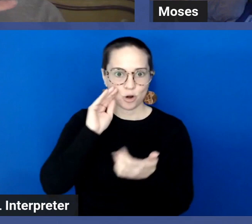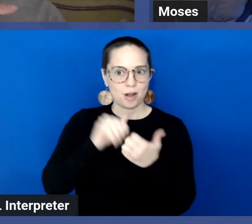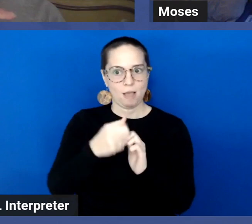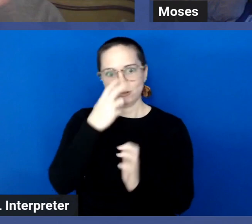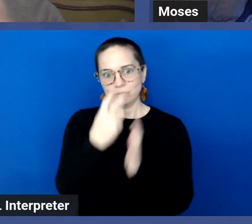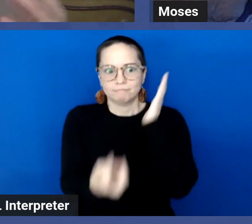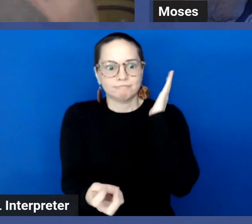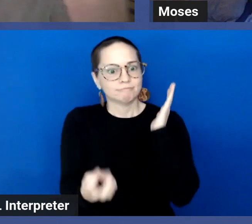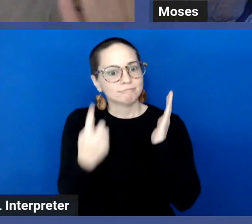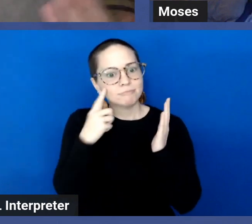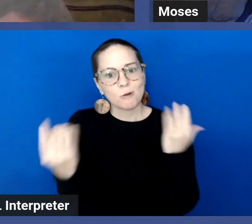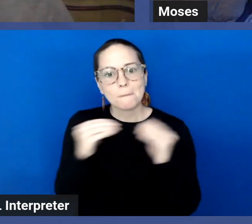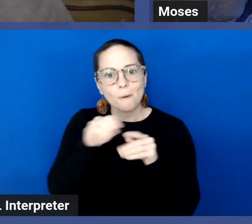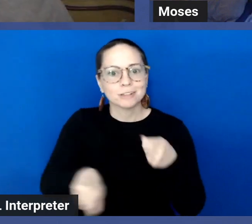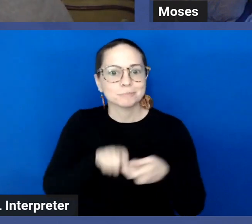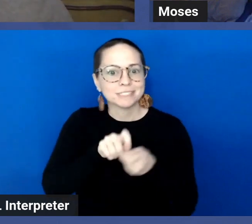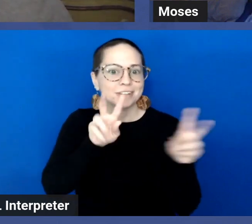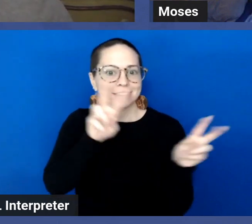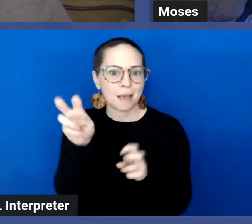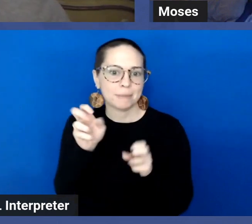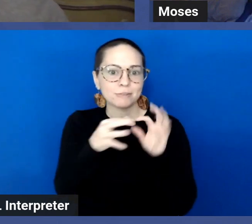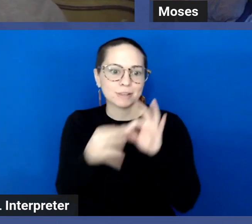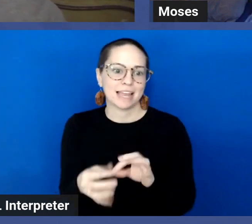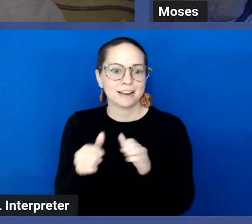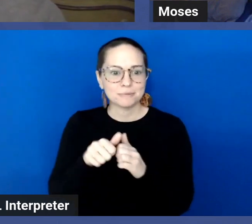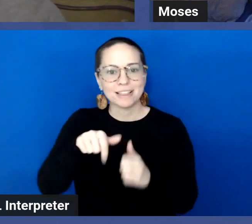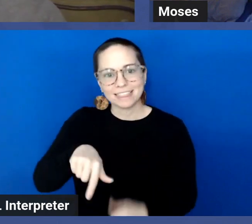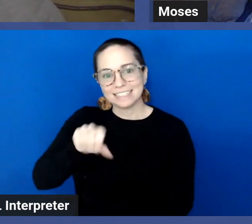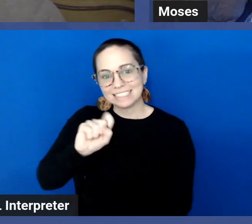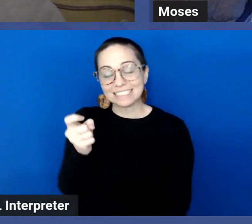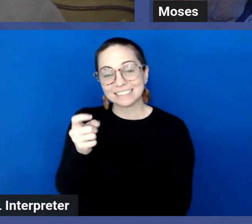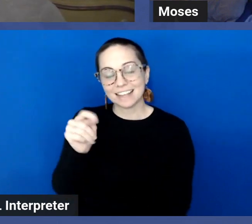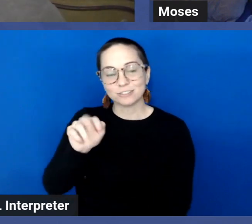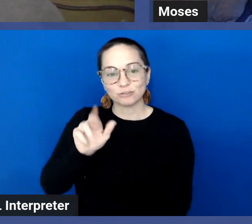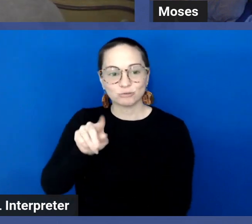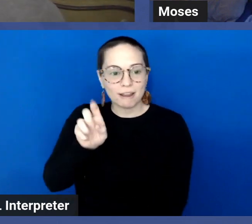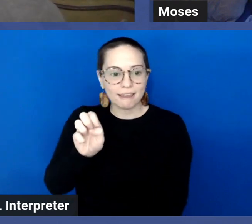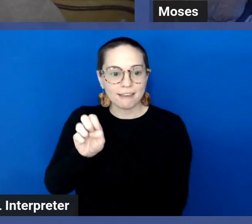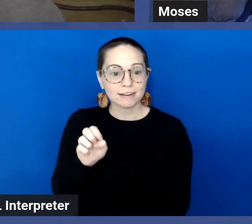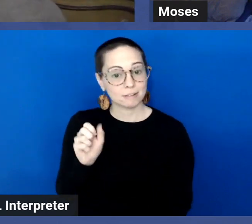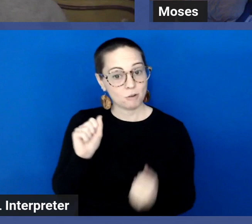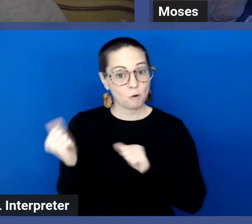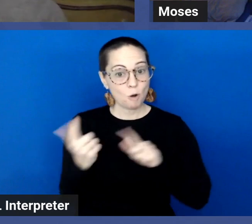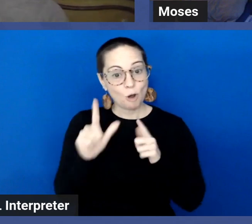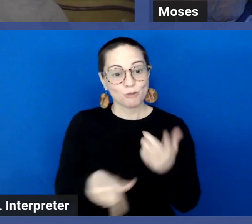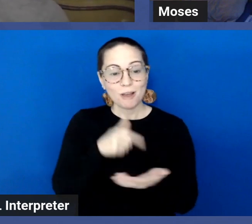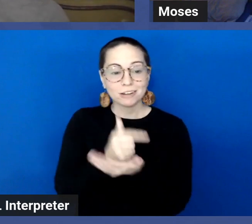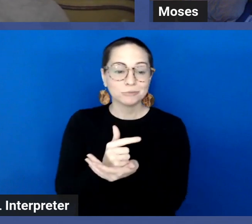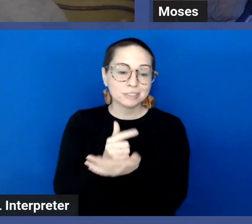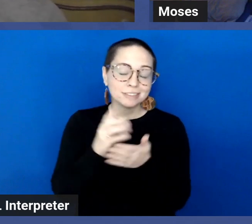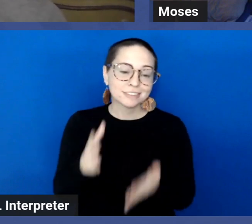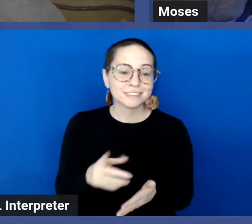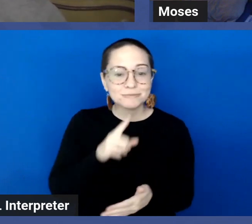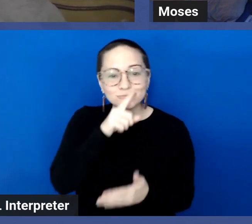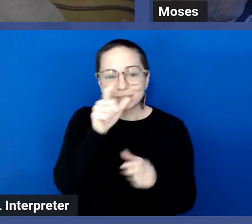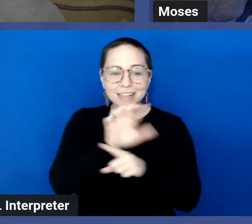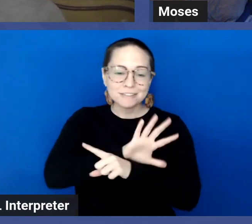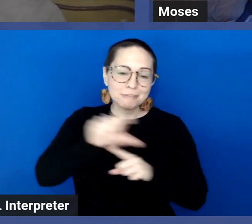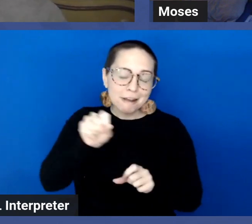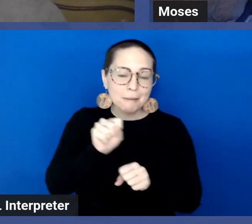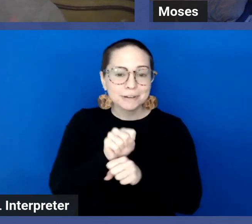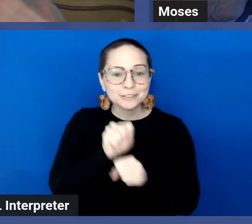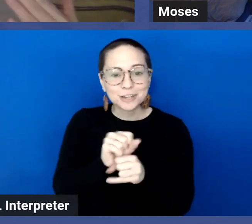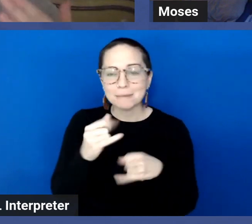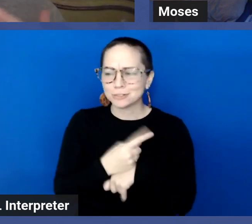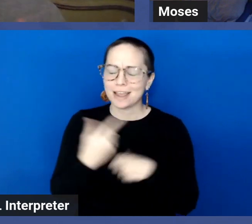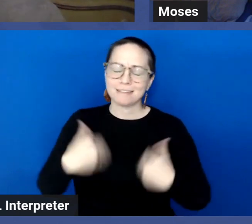specific topics related to the issue of the sex trade. All of these graduates have done a phenomenal job today, and we're so proud of them.